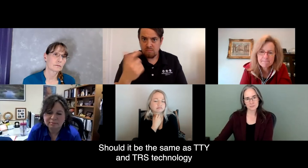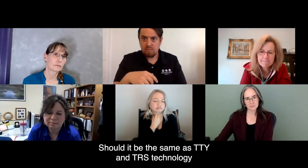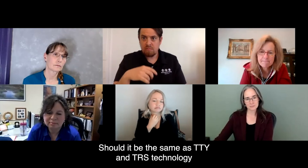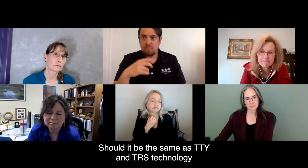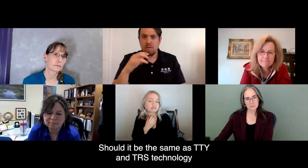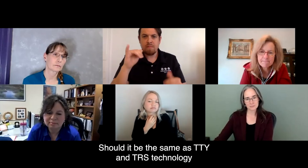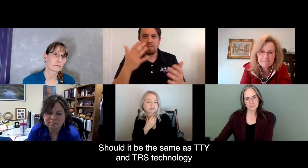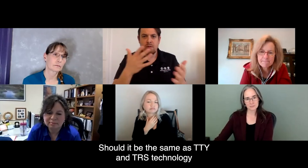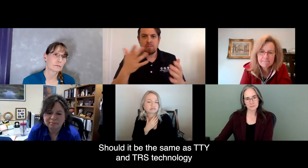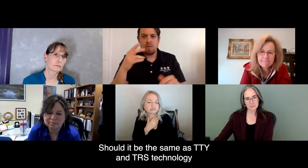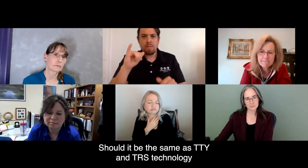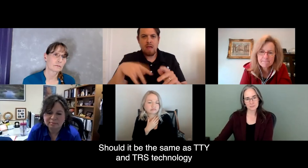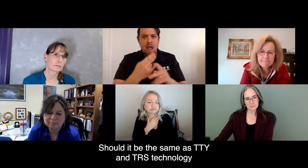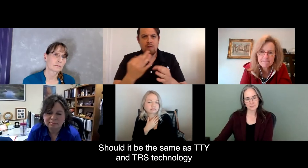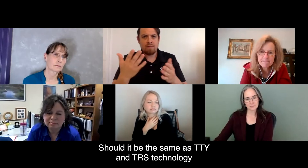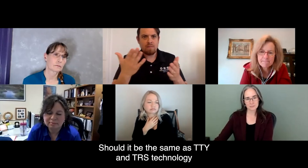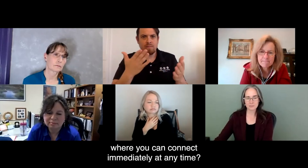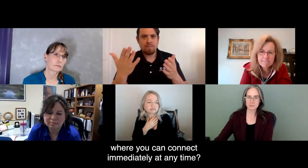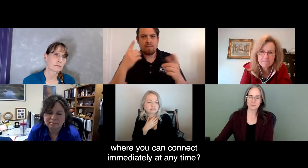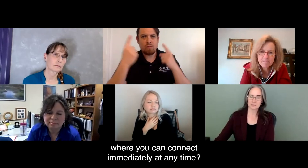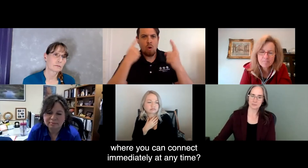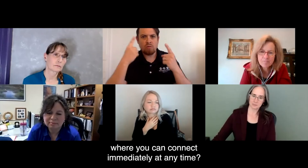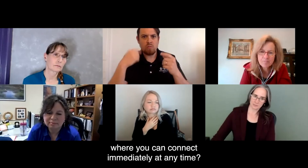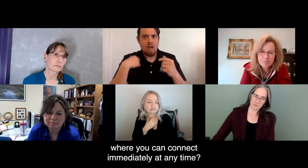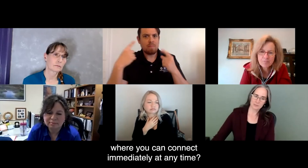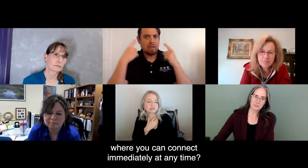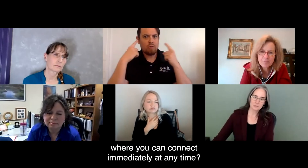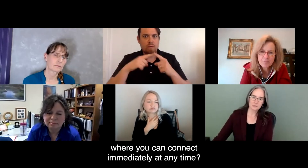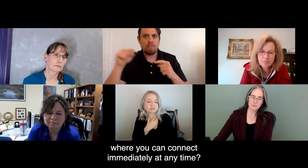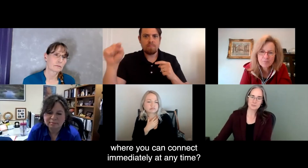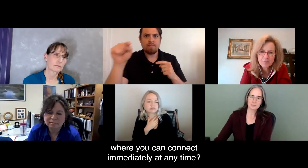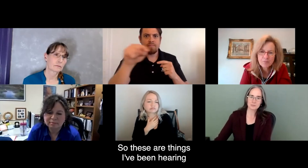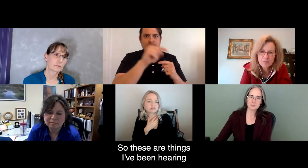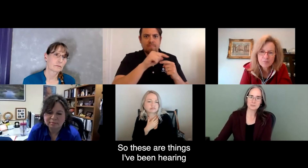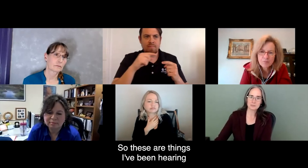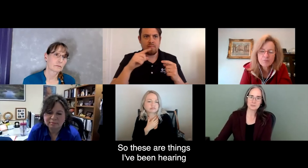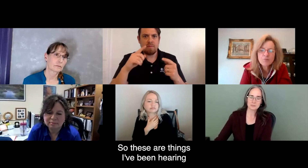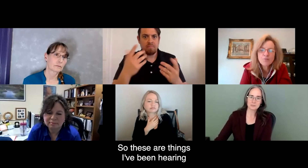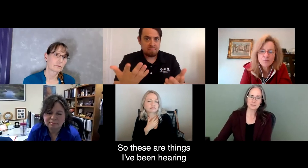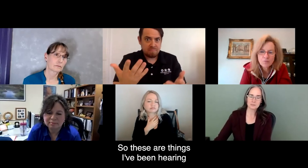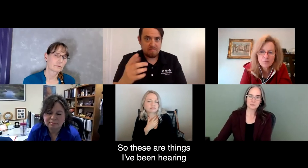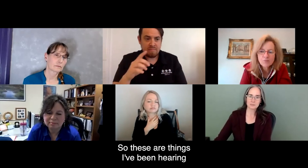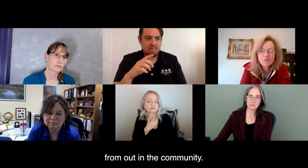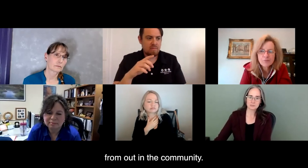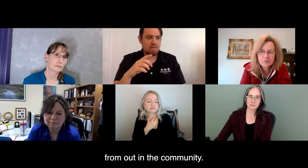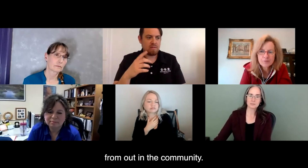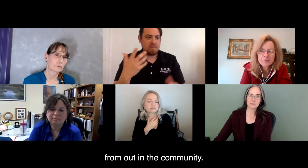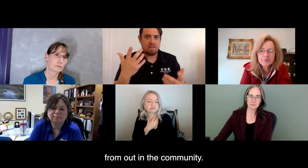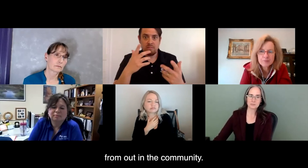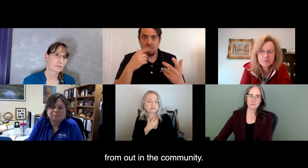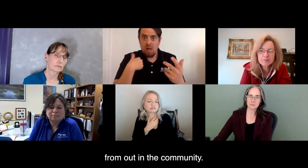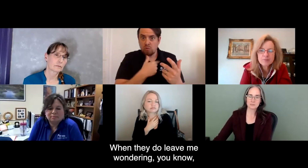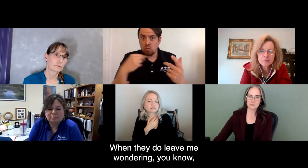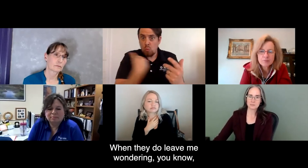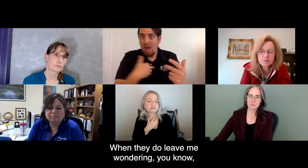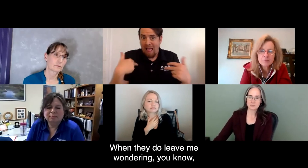Should it be the same as TTY and TRS technology where you can connect immediately at any time? So these are things I've been hearing from out in the